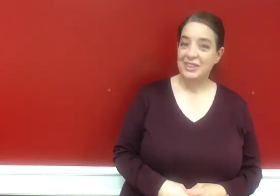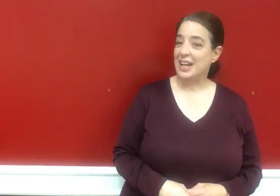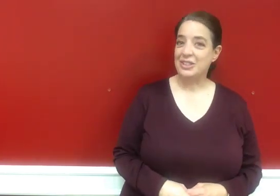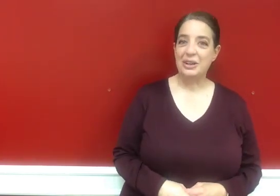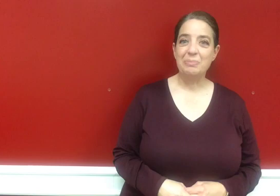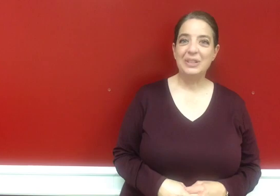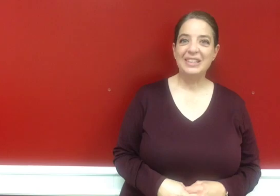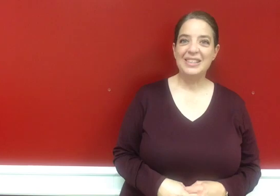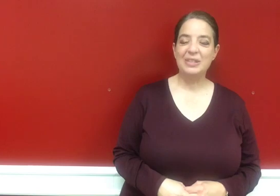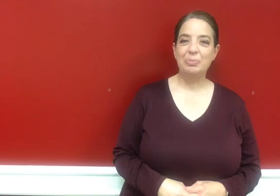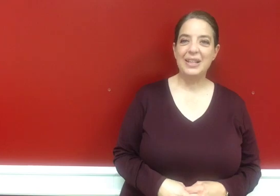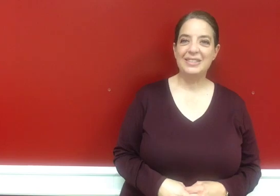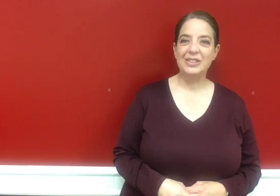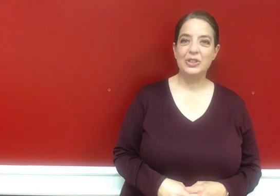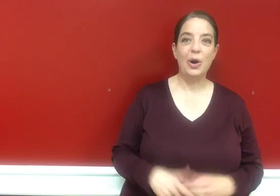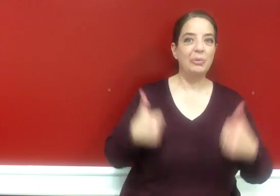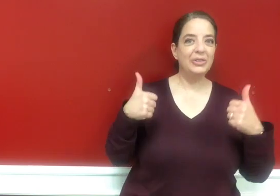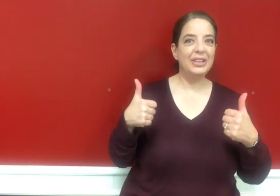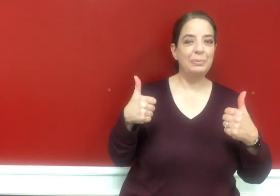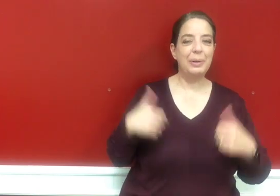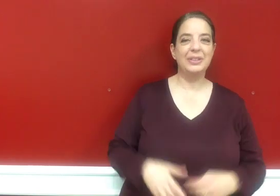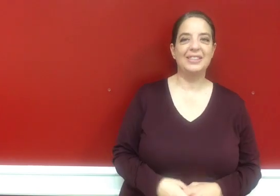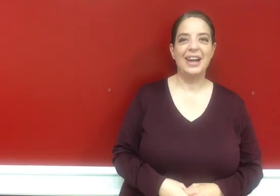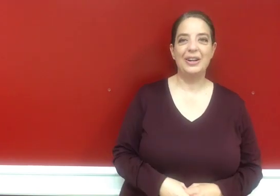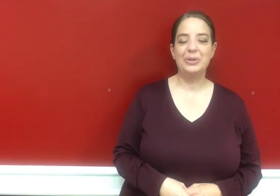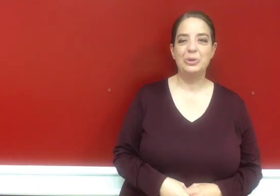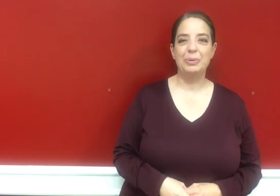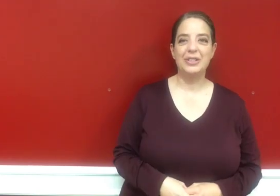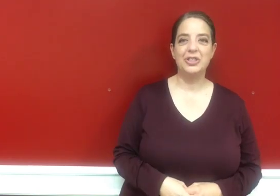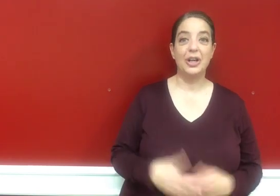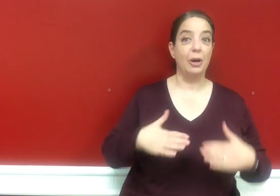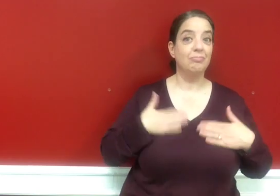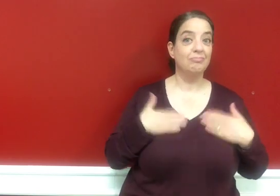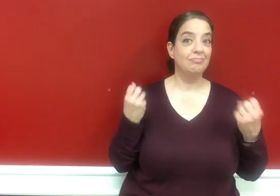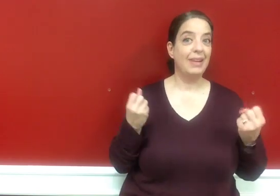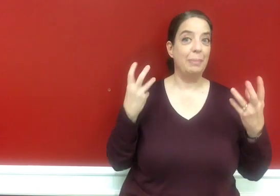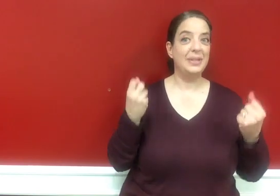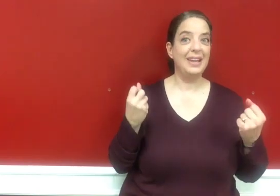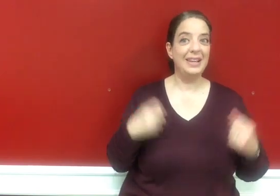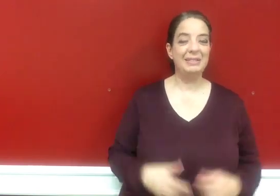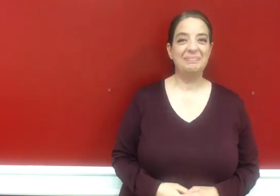That's our complete list of places, so hopefully you'll be able to sign all the cool places you go. Happy signing!